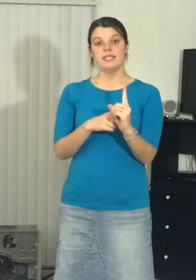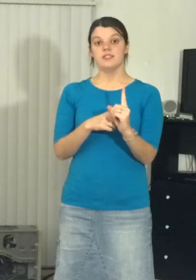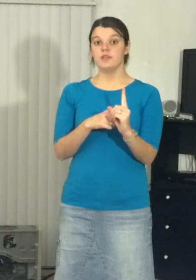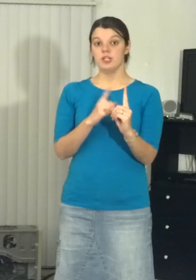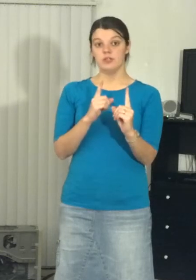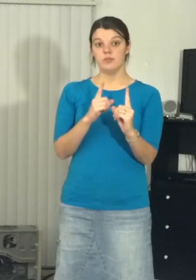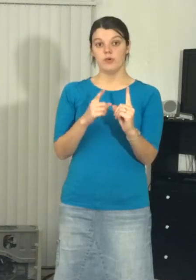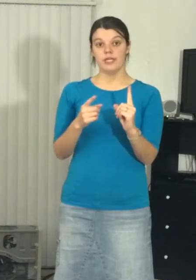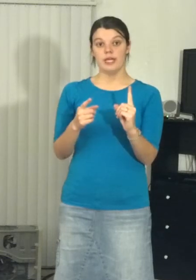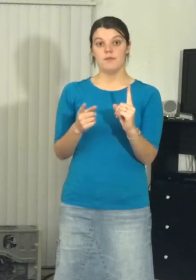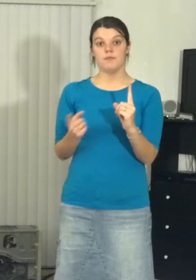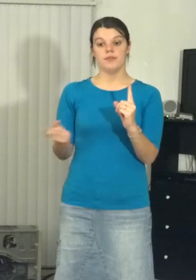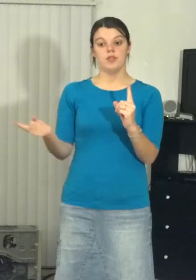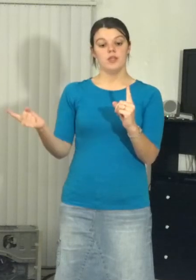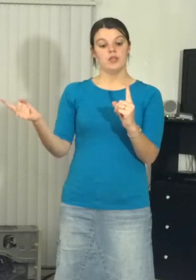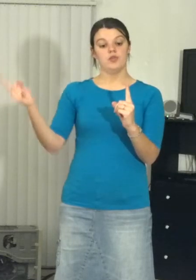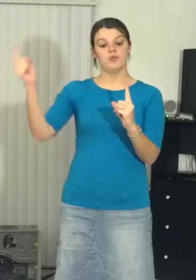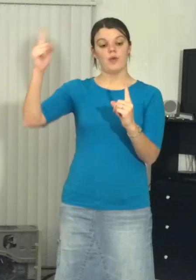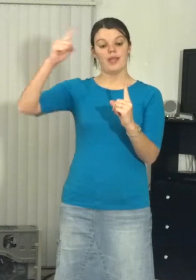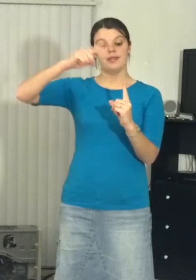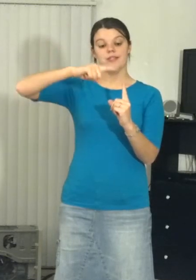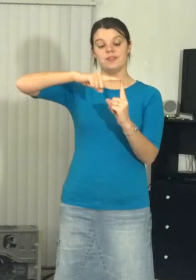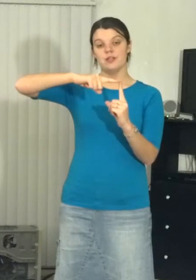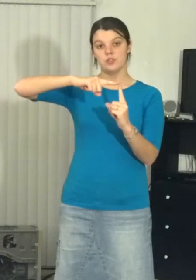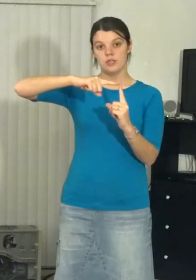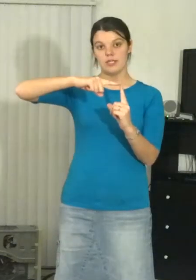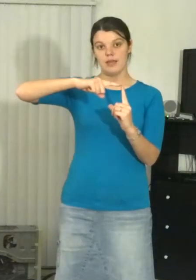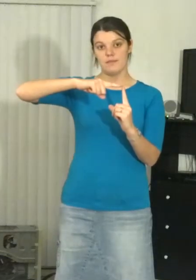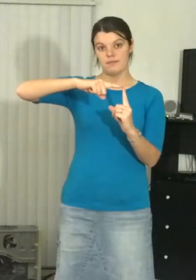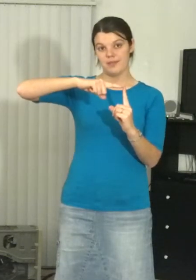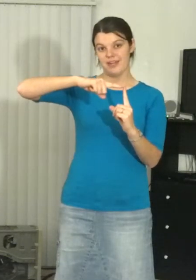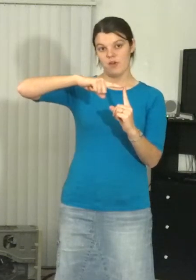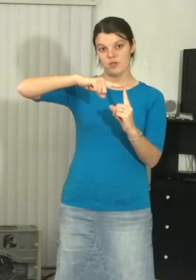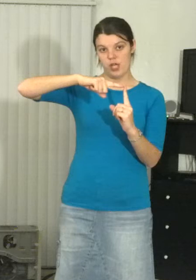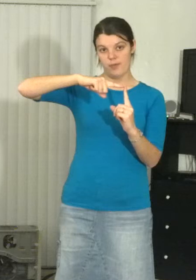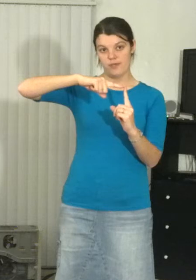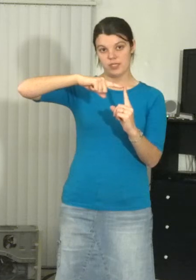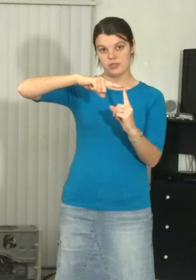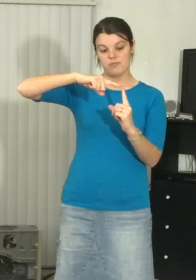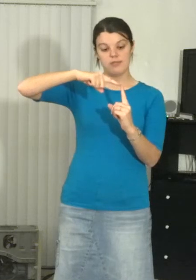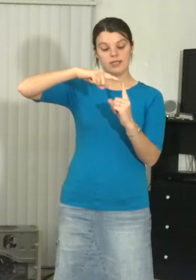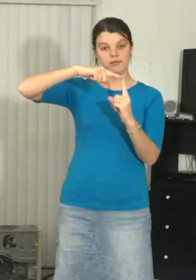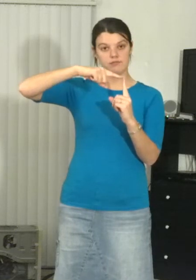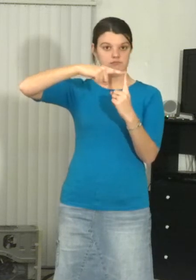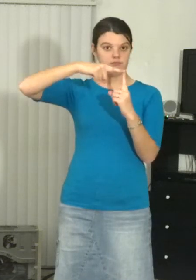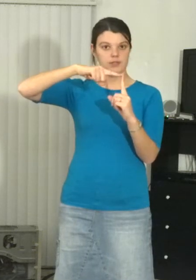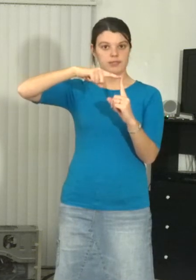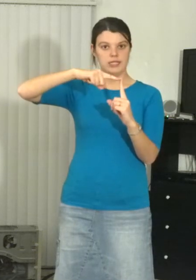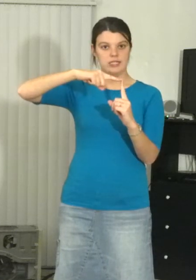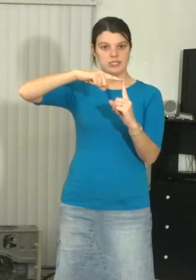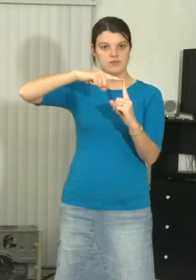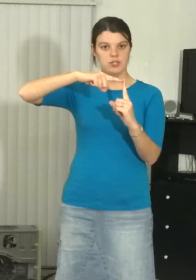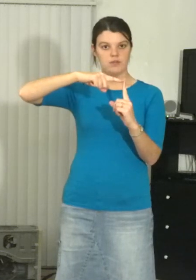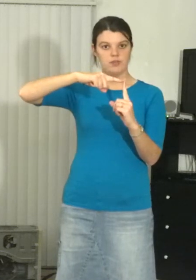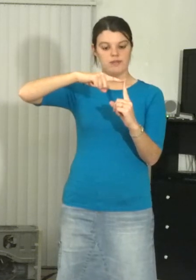index finger pointing up. Your right index finger is going to come kind of over top of it and meet the index finger of your left